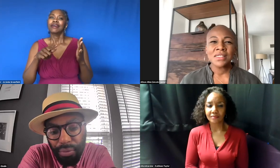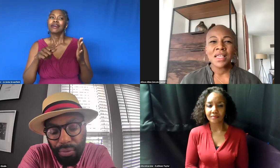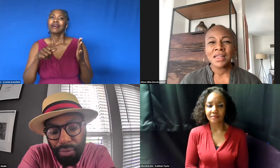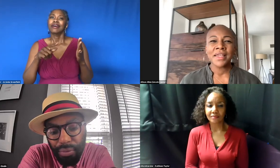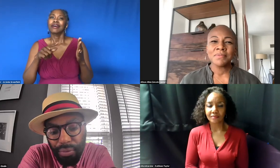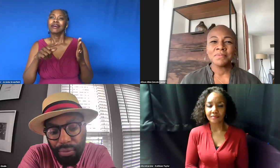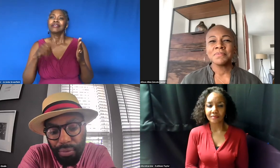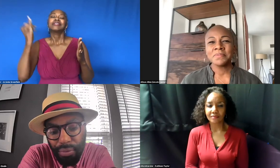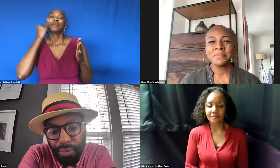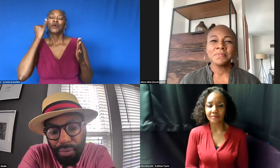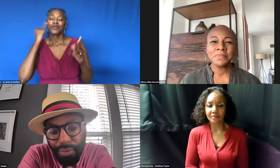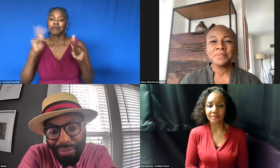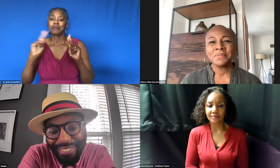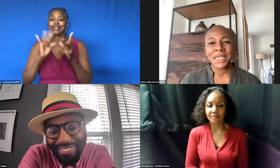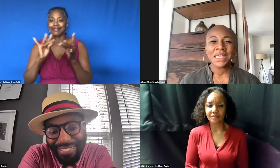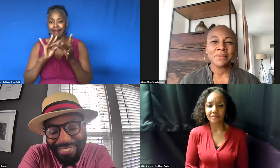pedagogy is kind of like